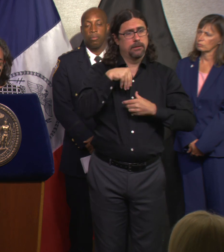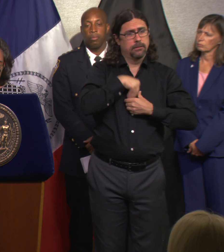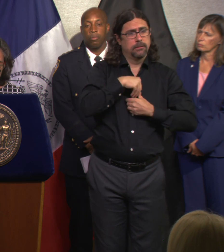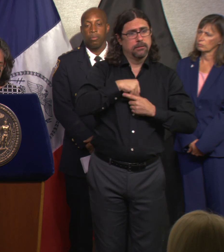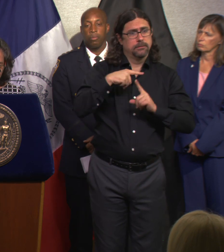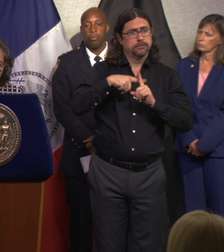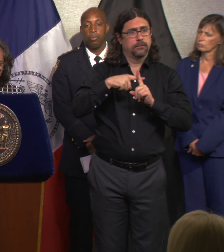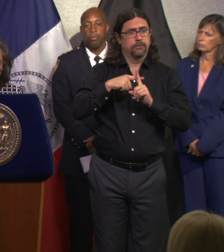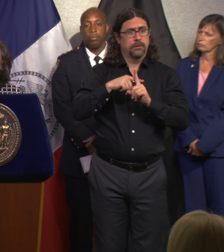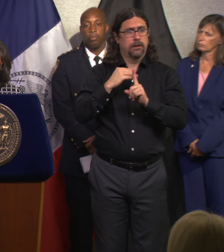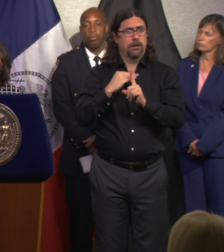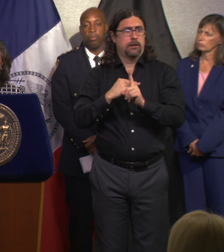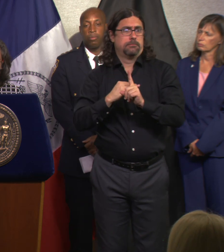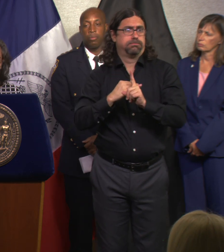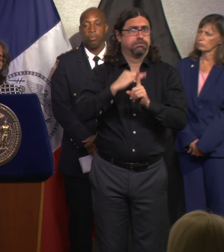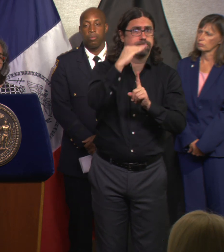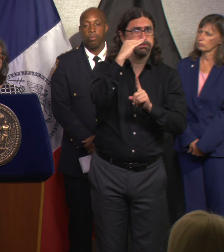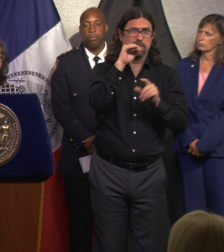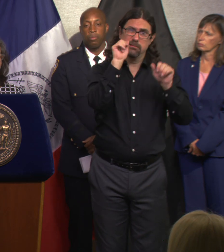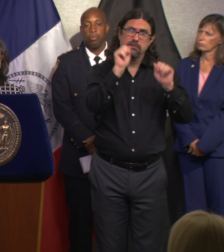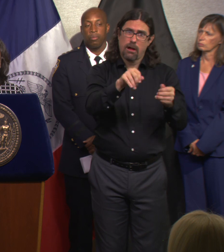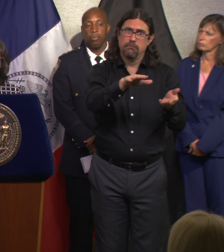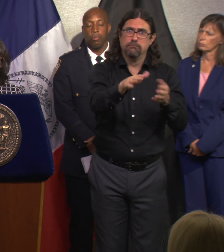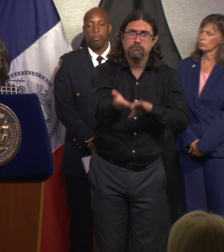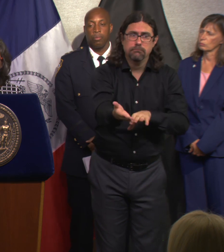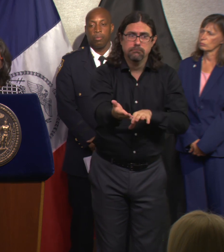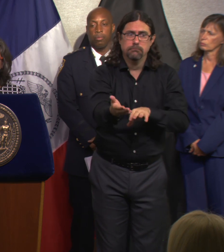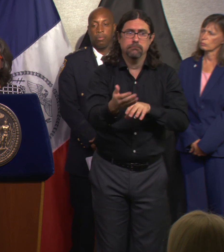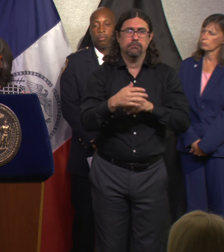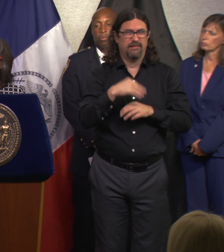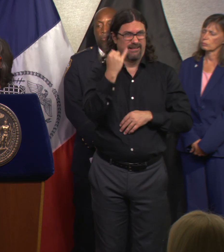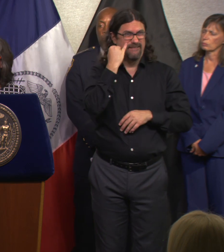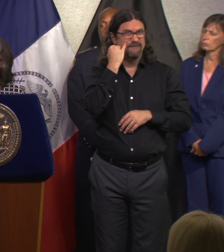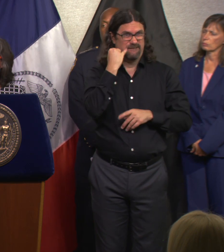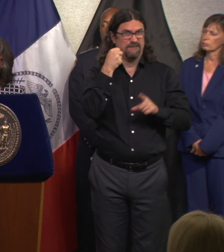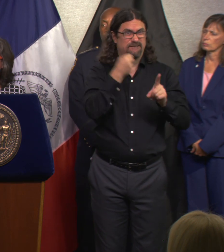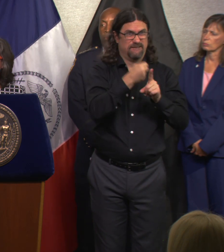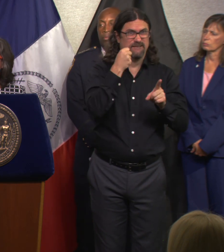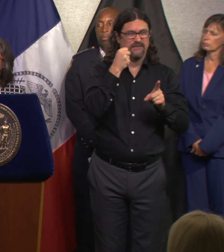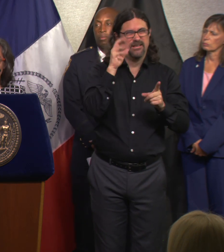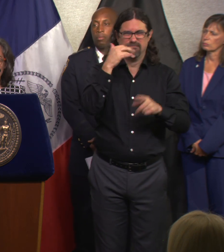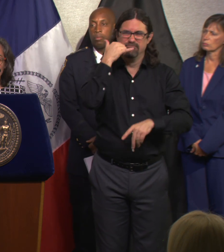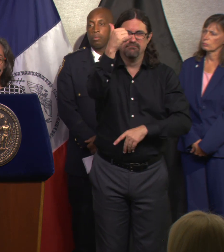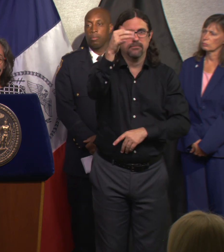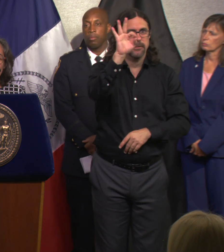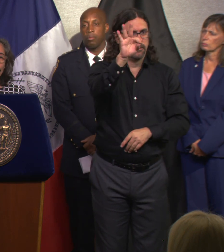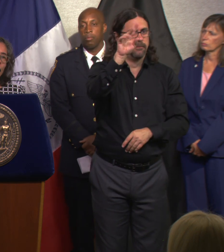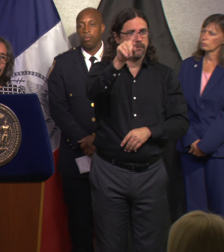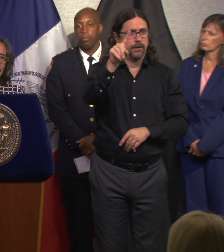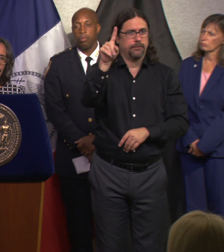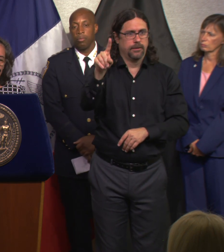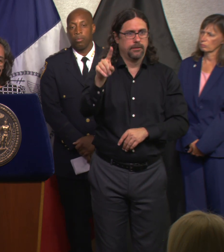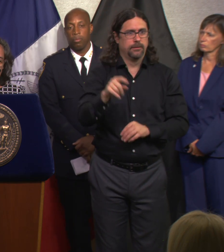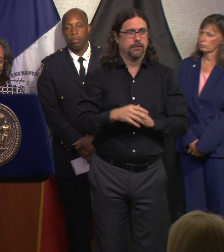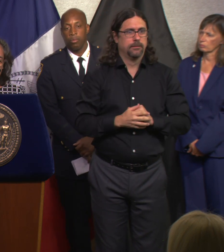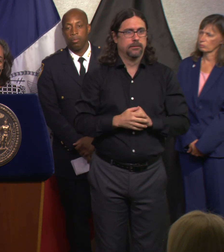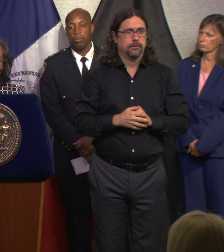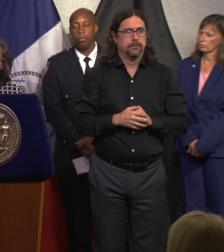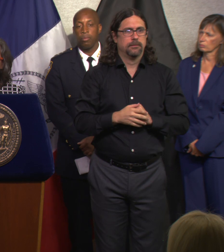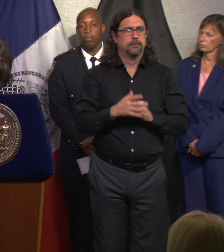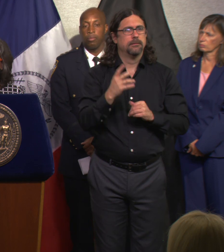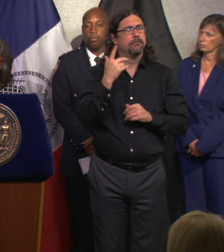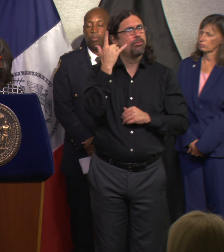following symptoms, signs and symptoms. So you can have either hot, dry skin or cold, clammy